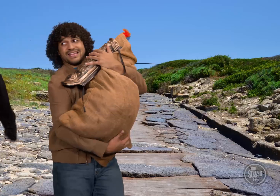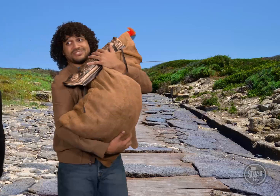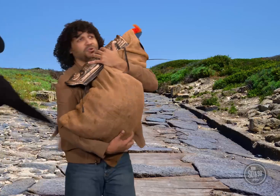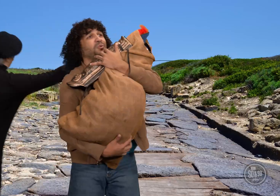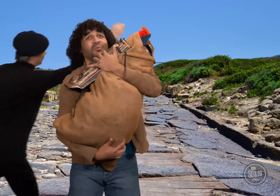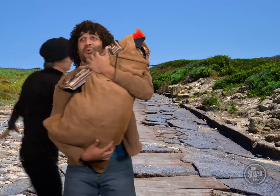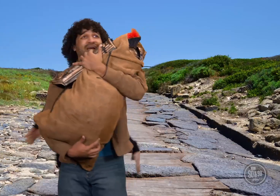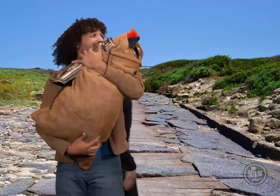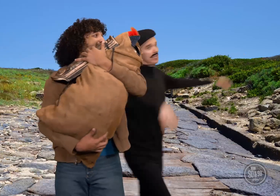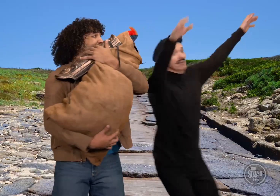little iget